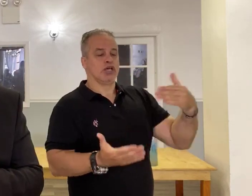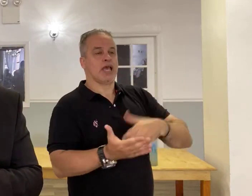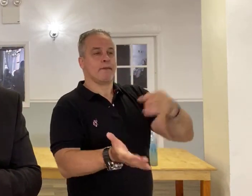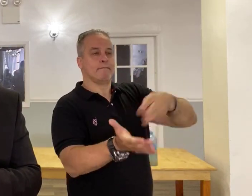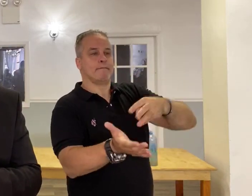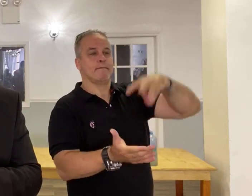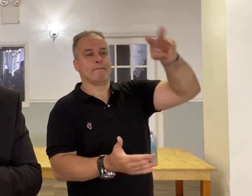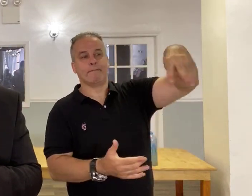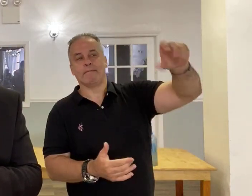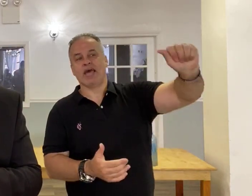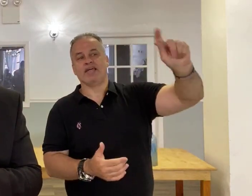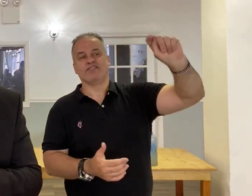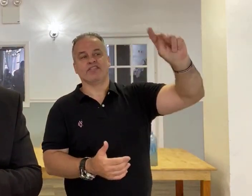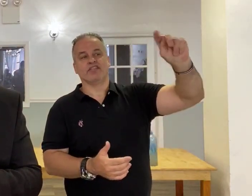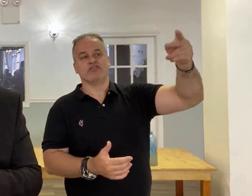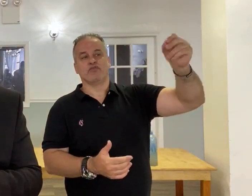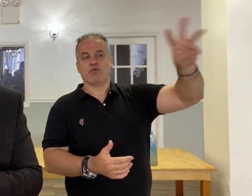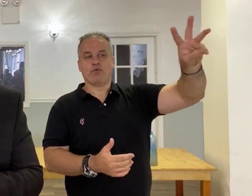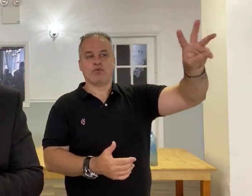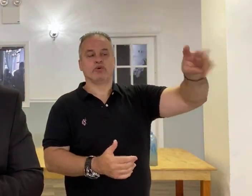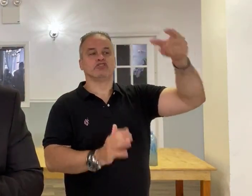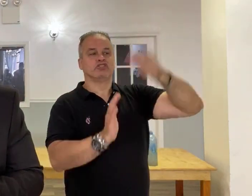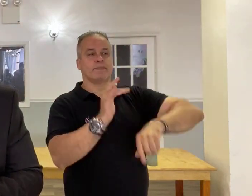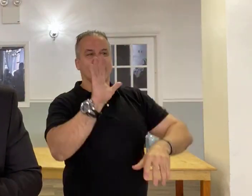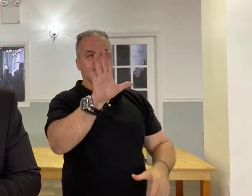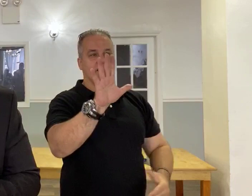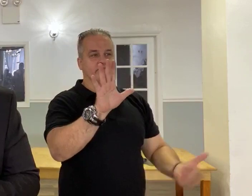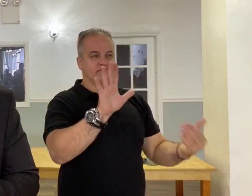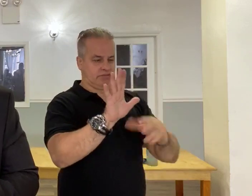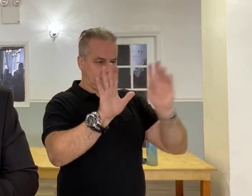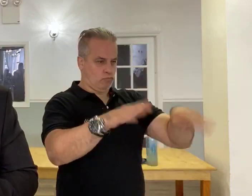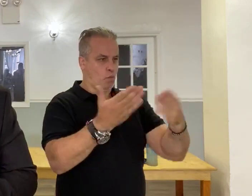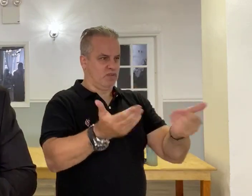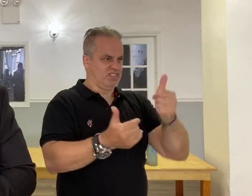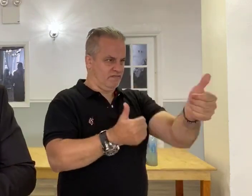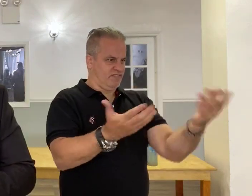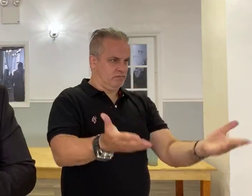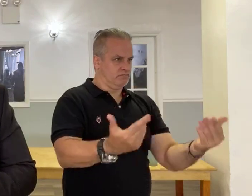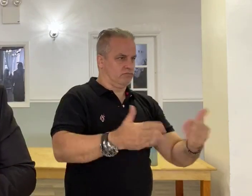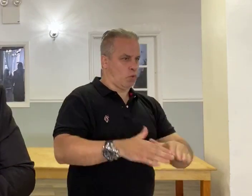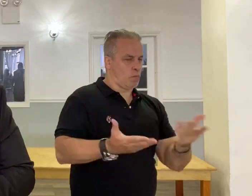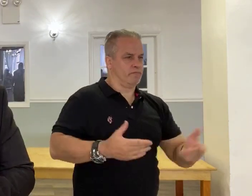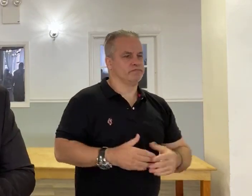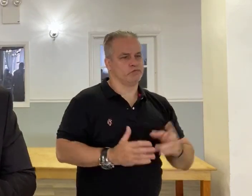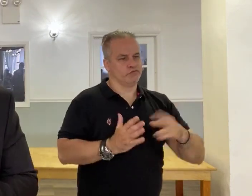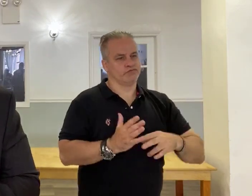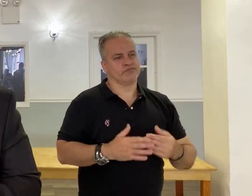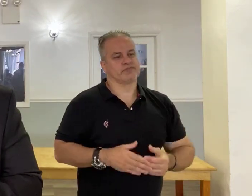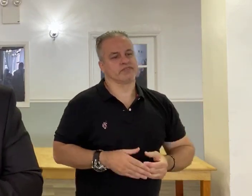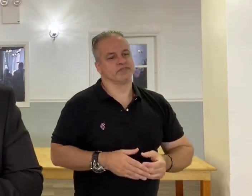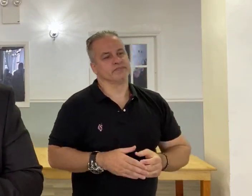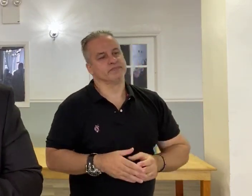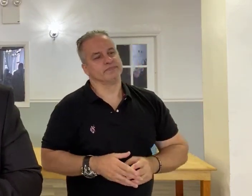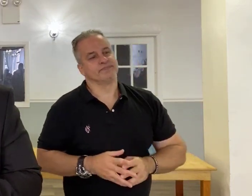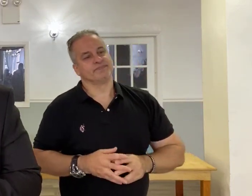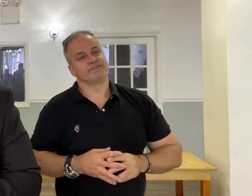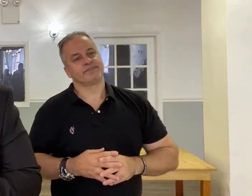5. Turn to Matthew chapter 5. All right, Matthew 5, and look with